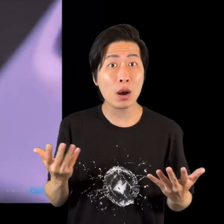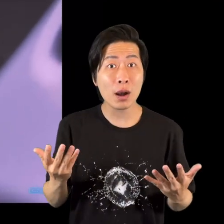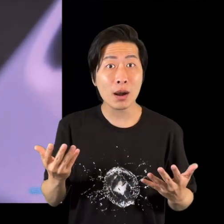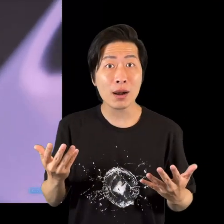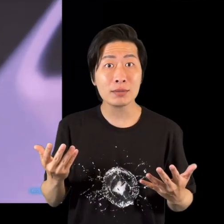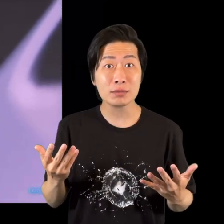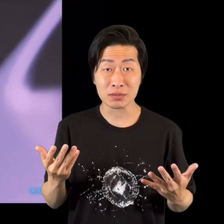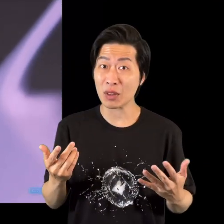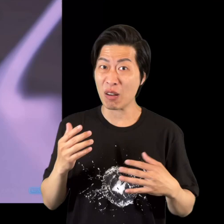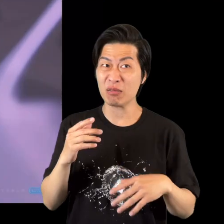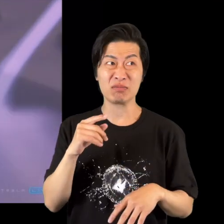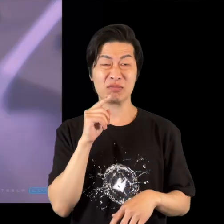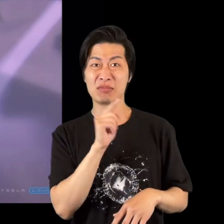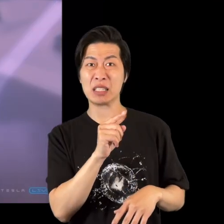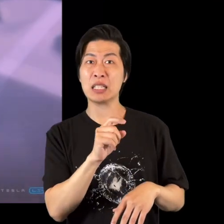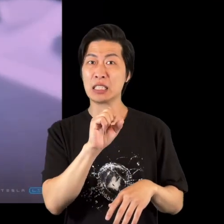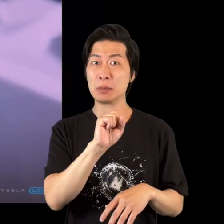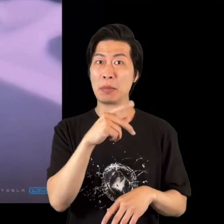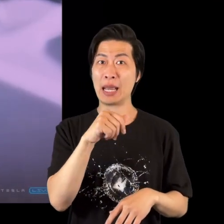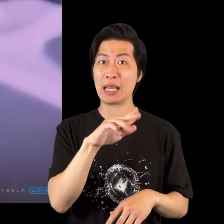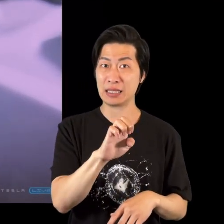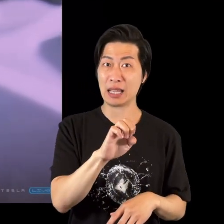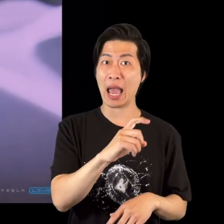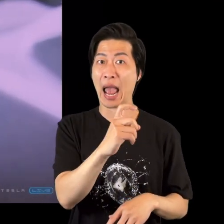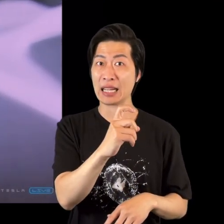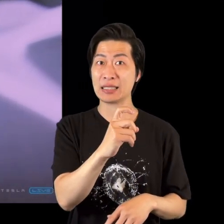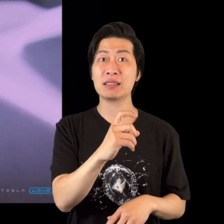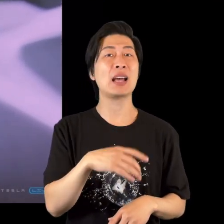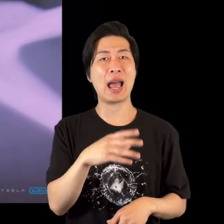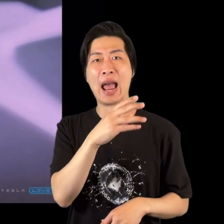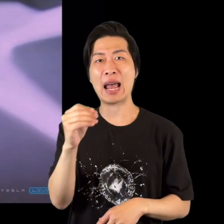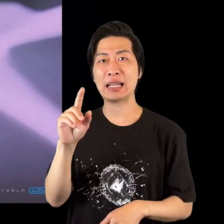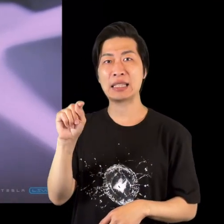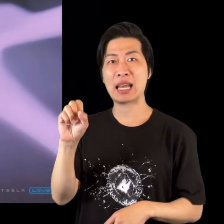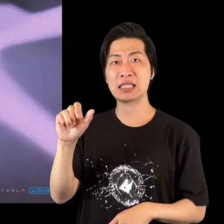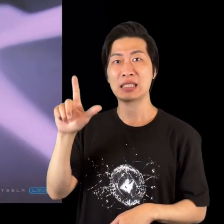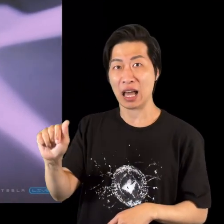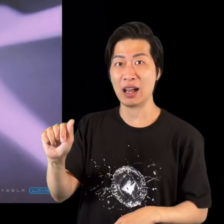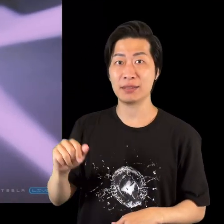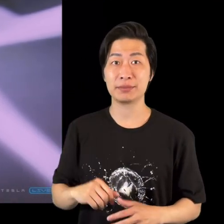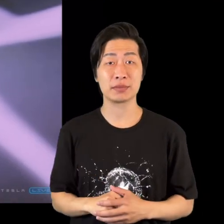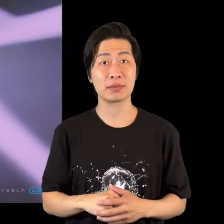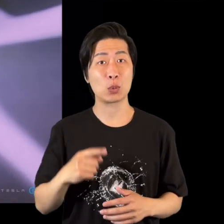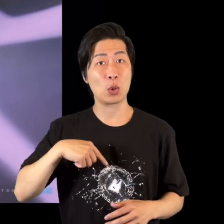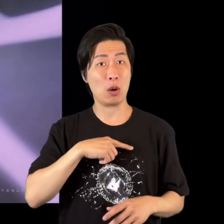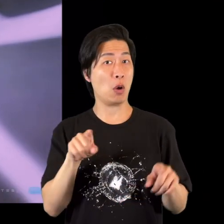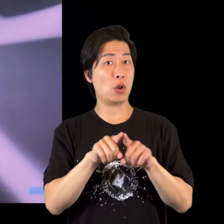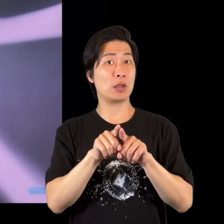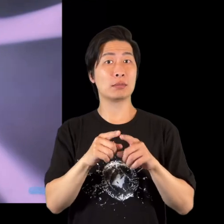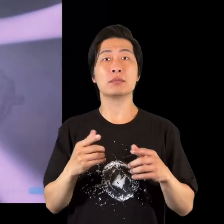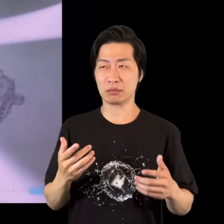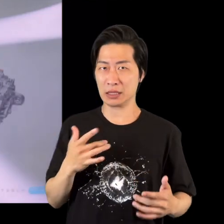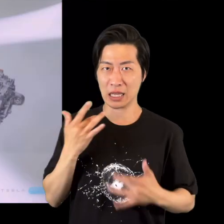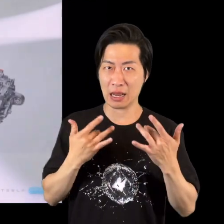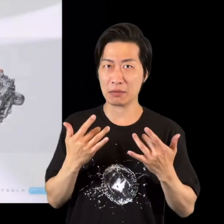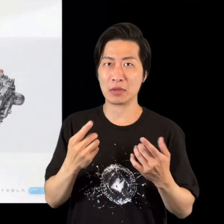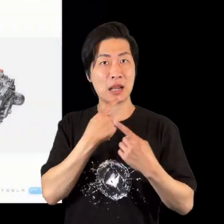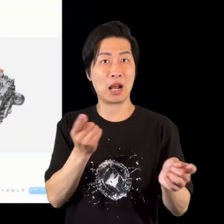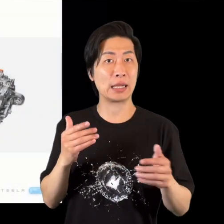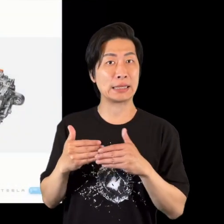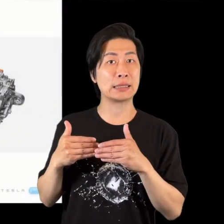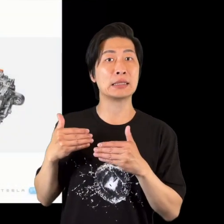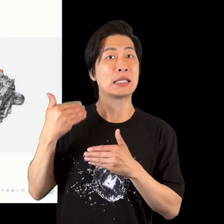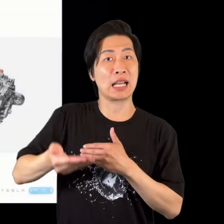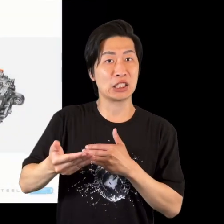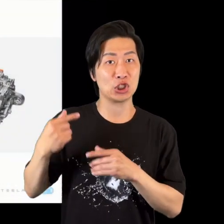Earth were SpaceX and Tesla. We're also excited to announce our next-gen drive unit, which